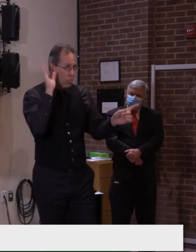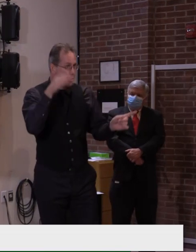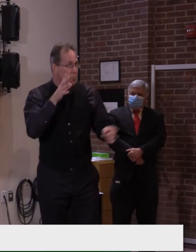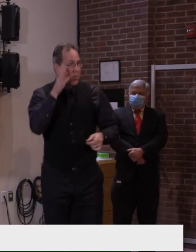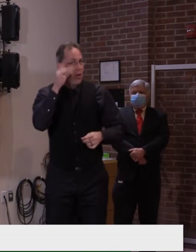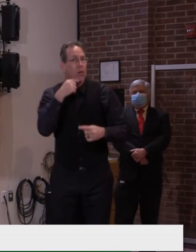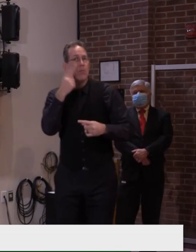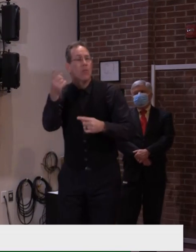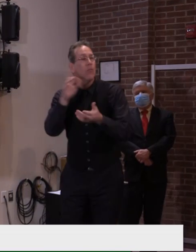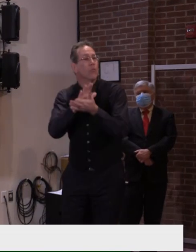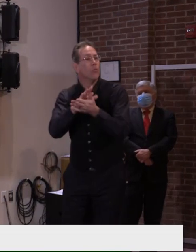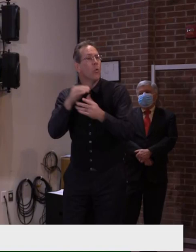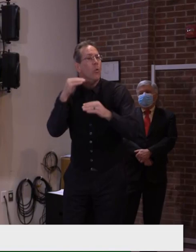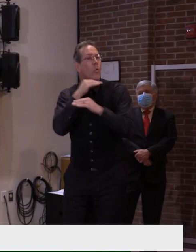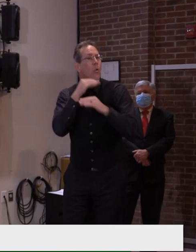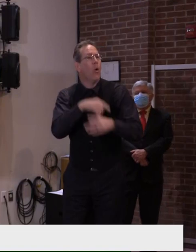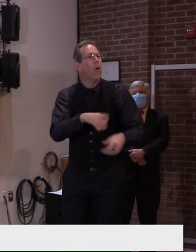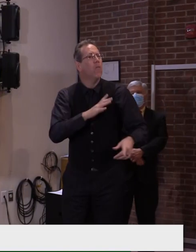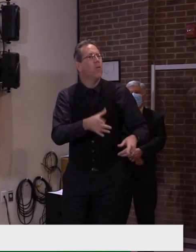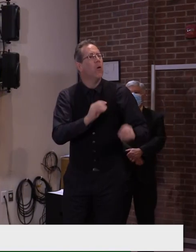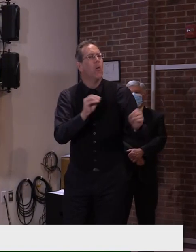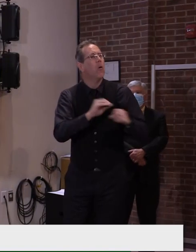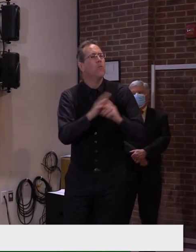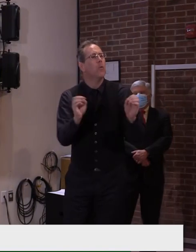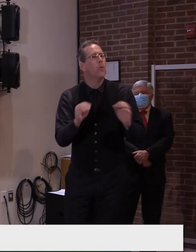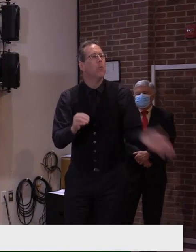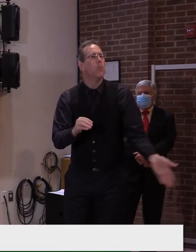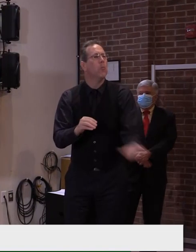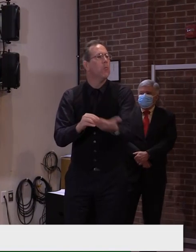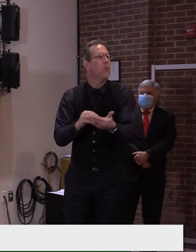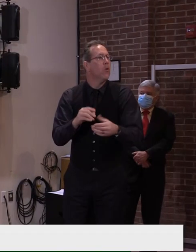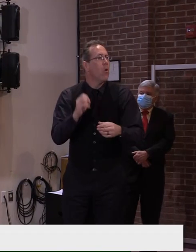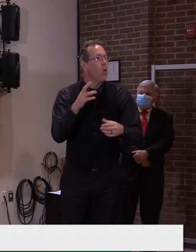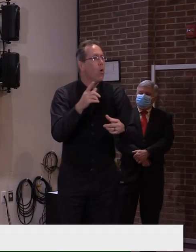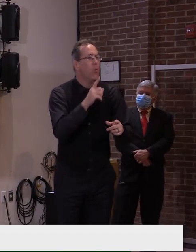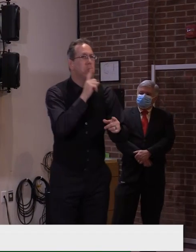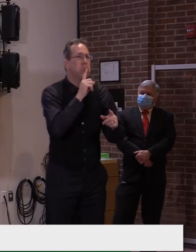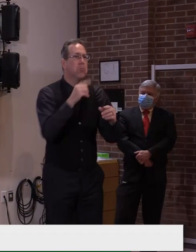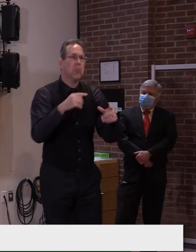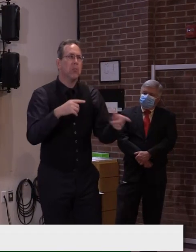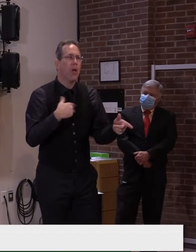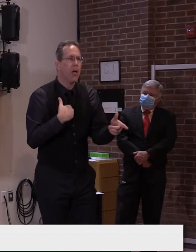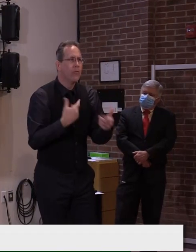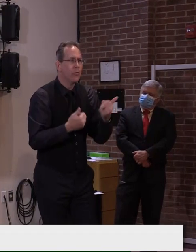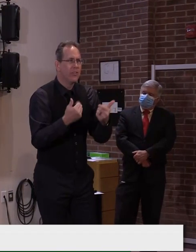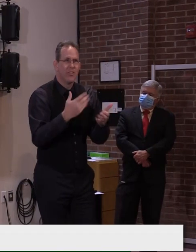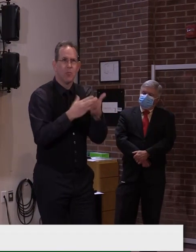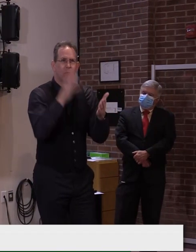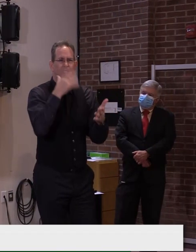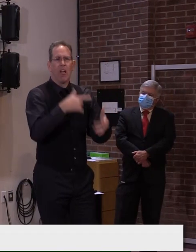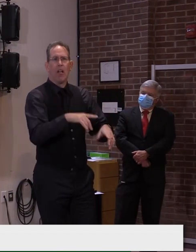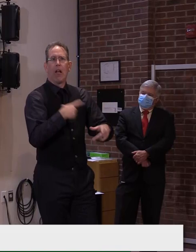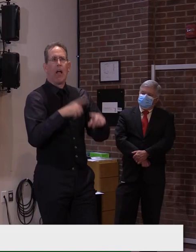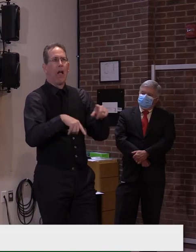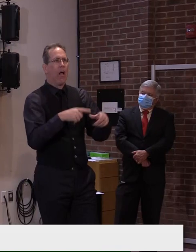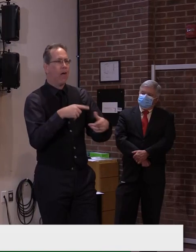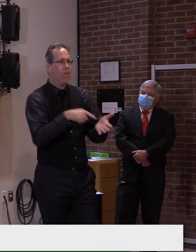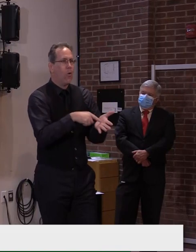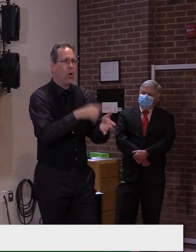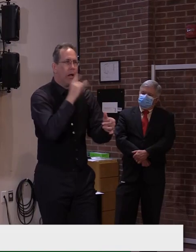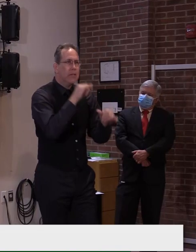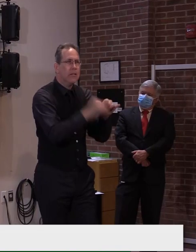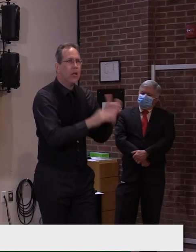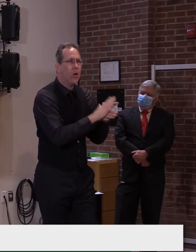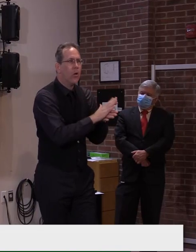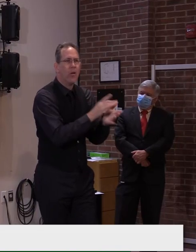as parents are going to be struggling to find childcare or deal with staffing shortages across the state? Yeah, it's not so much my